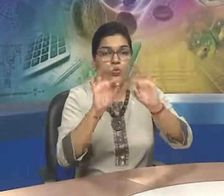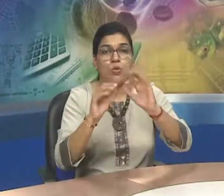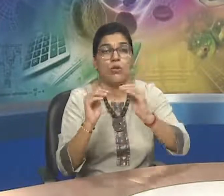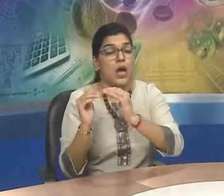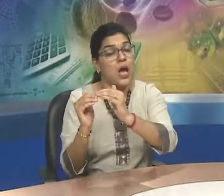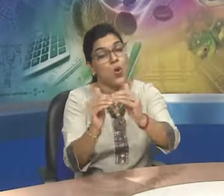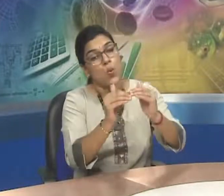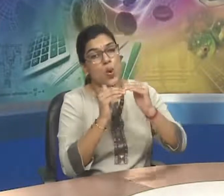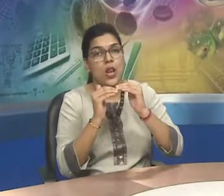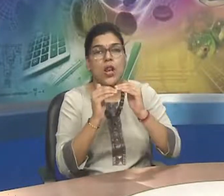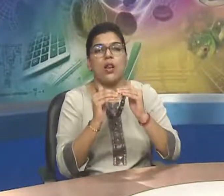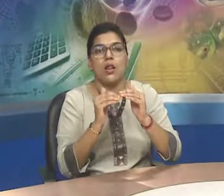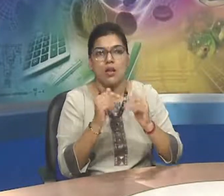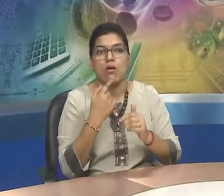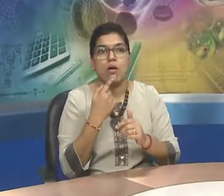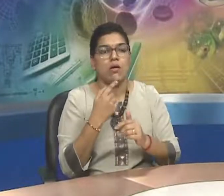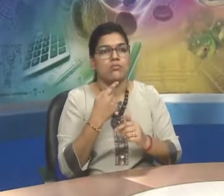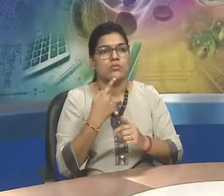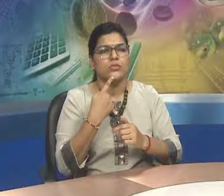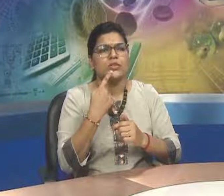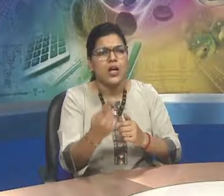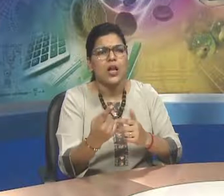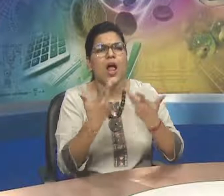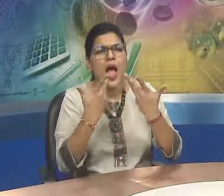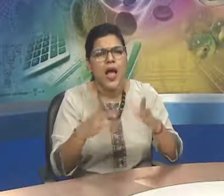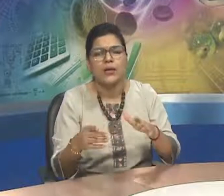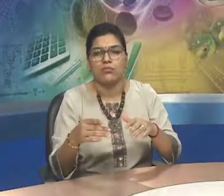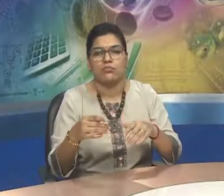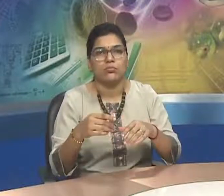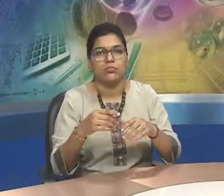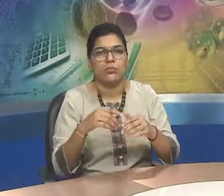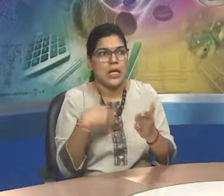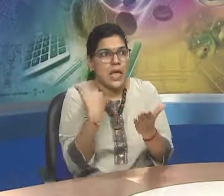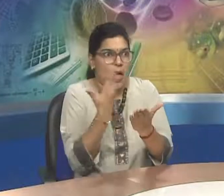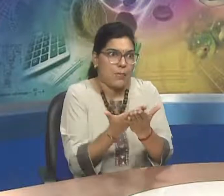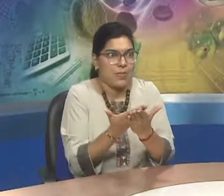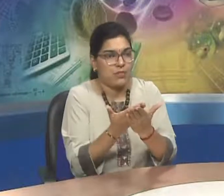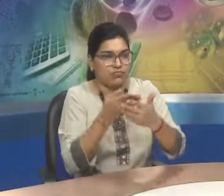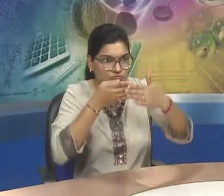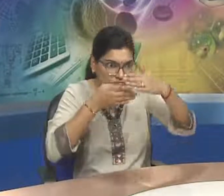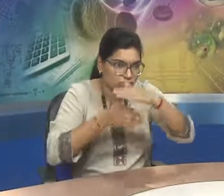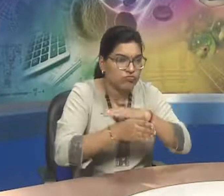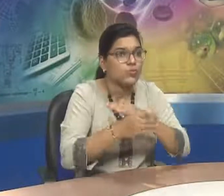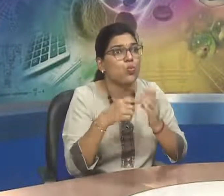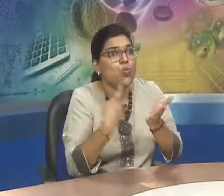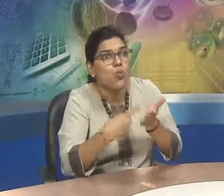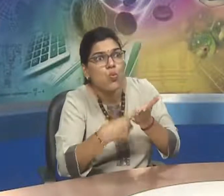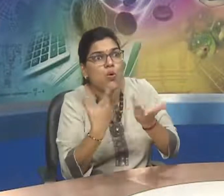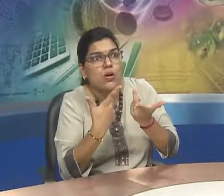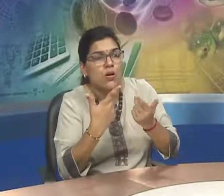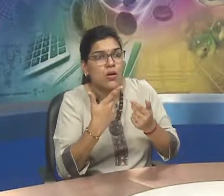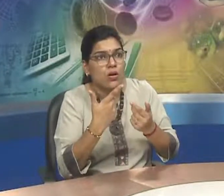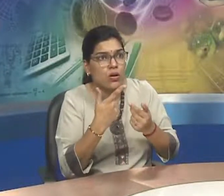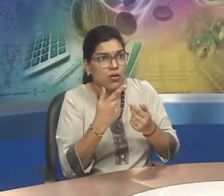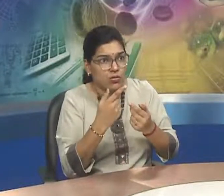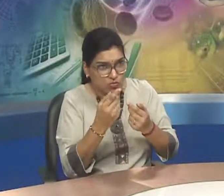in our society. Secularism says that all the communities are having equal